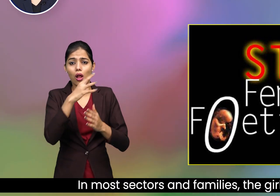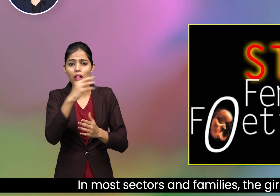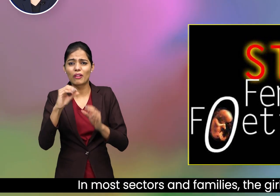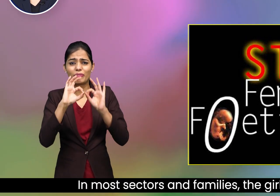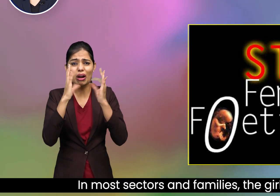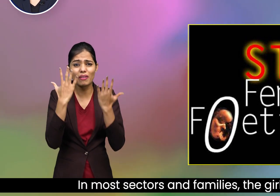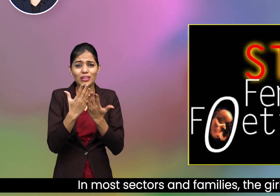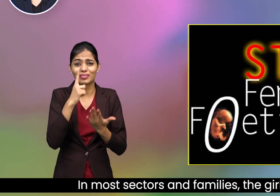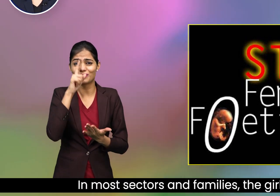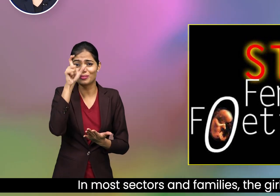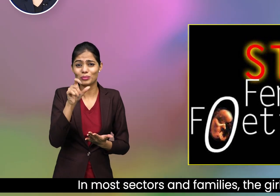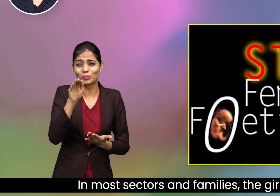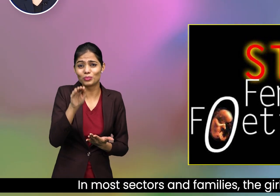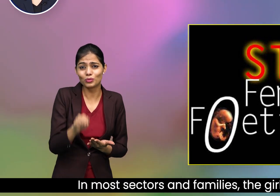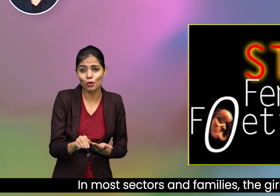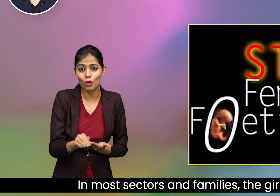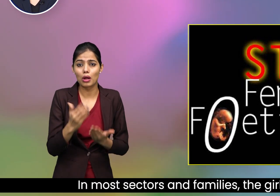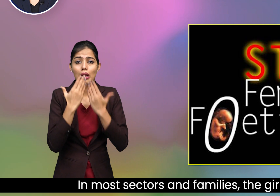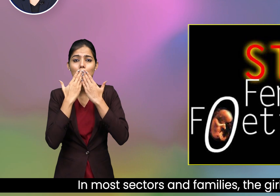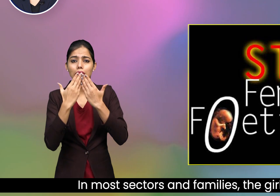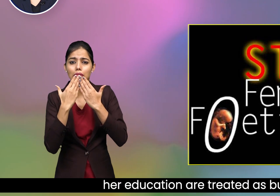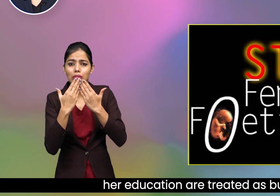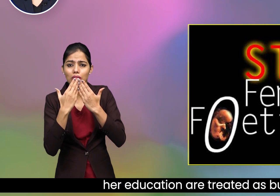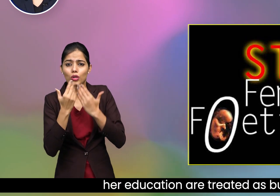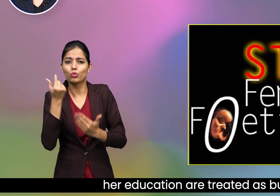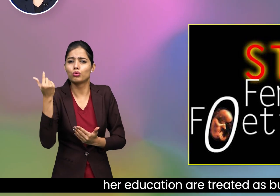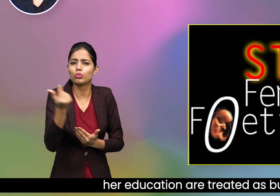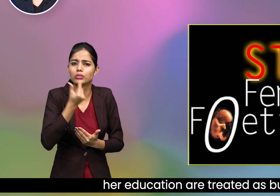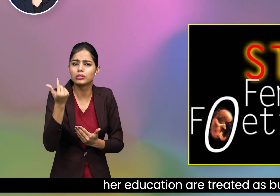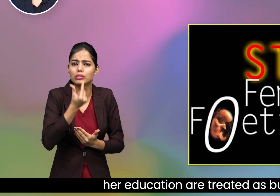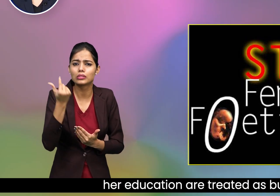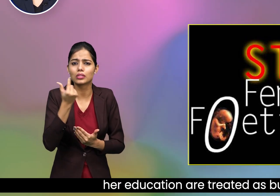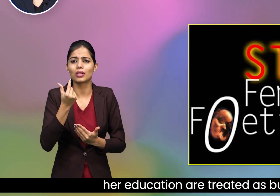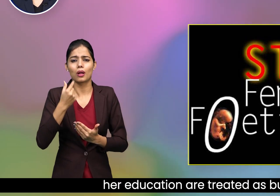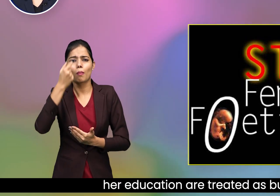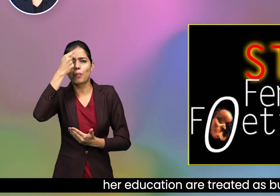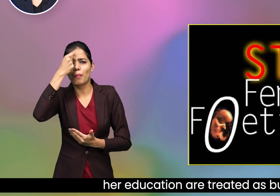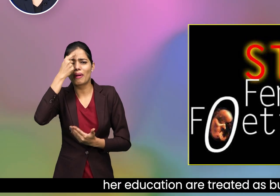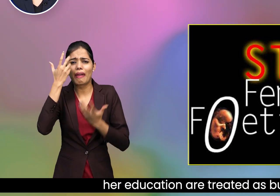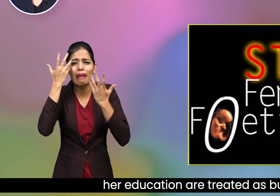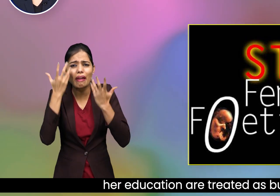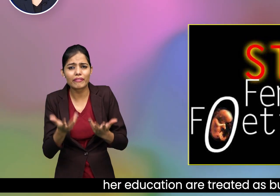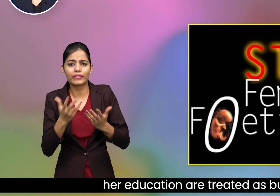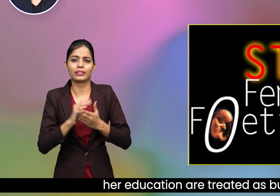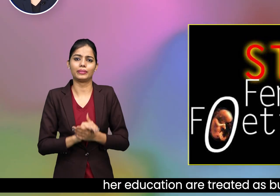In most sectors and families, the girl child and her education are treated as burden.